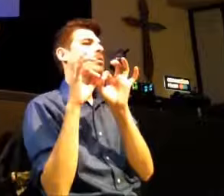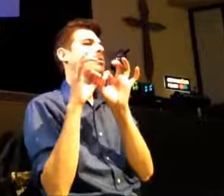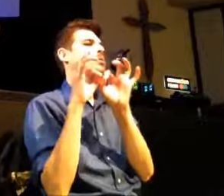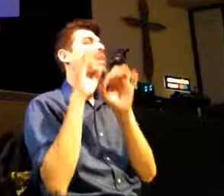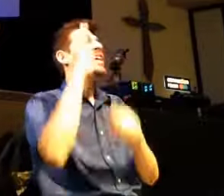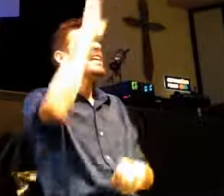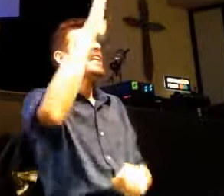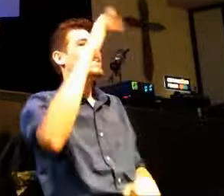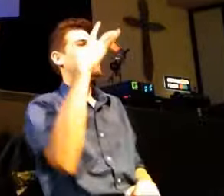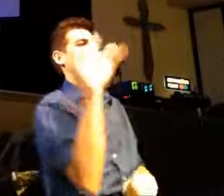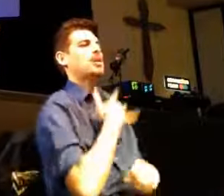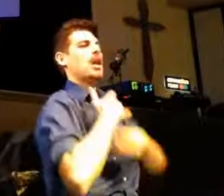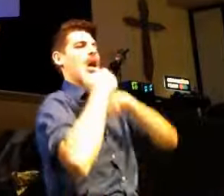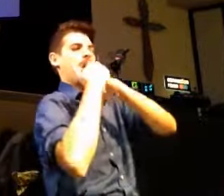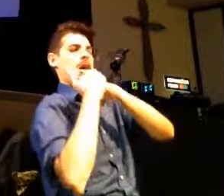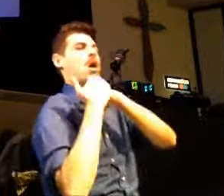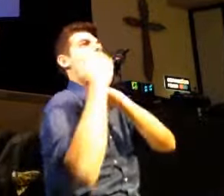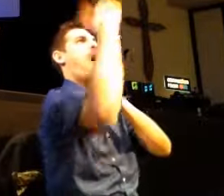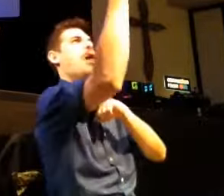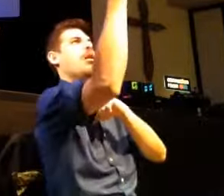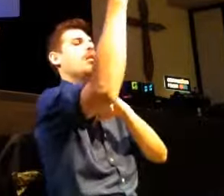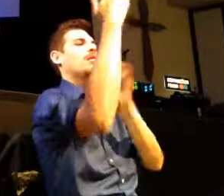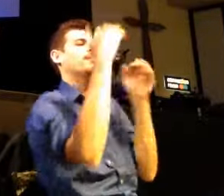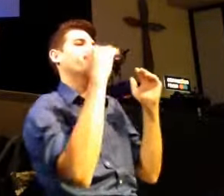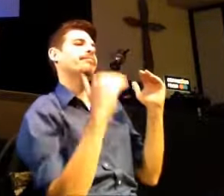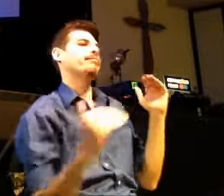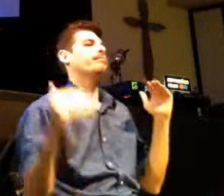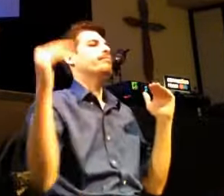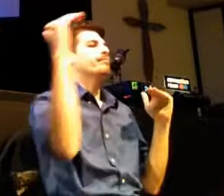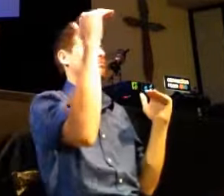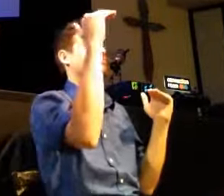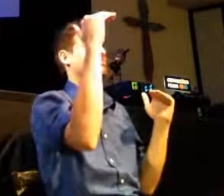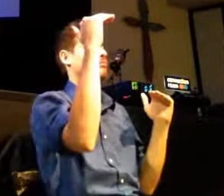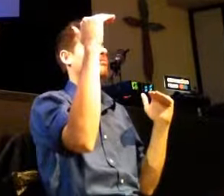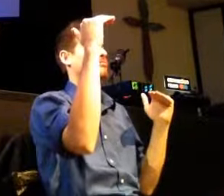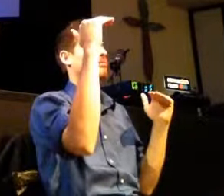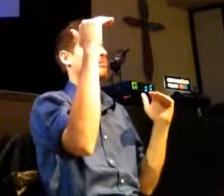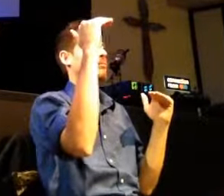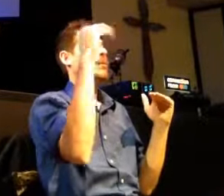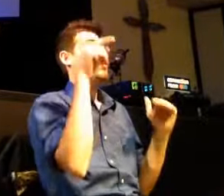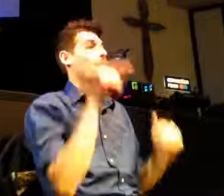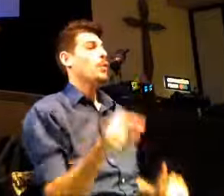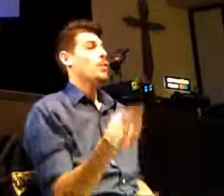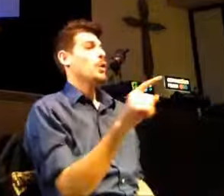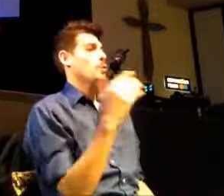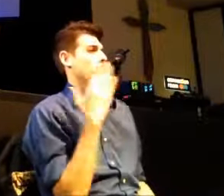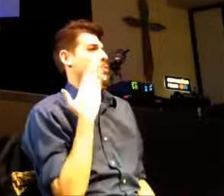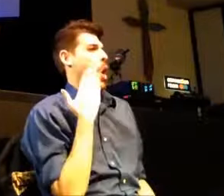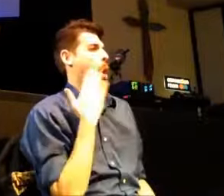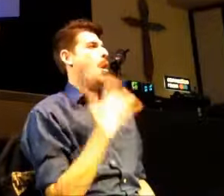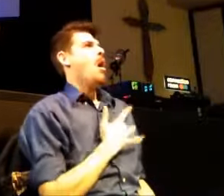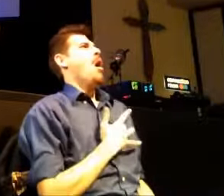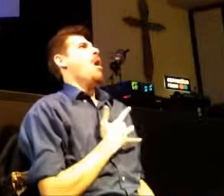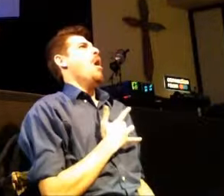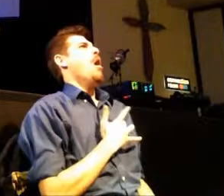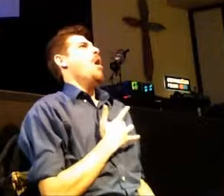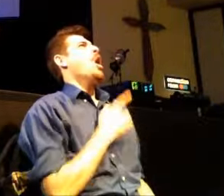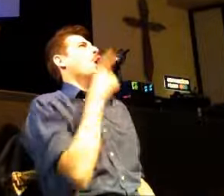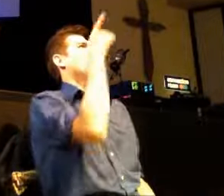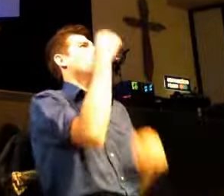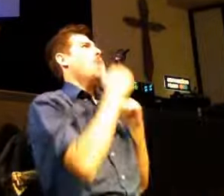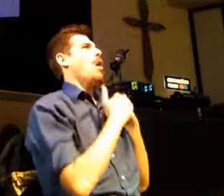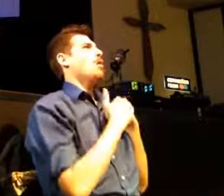call. Courage is when you know God is calling you into that career and you say, while